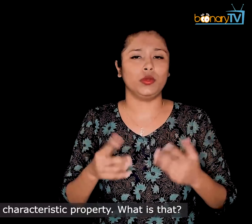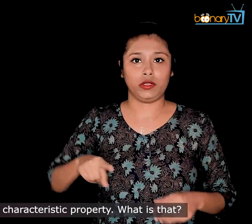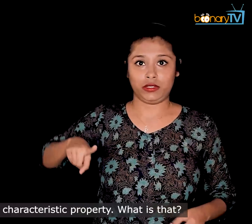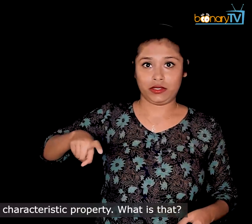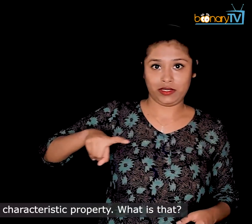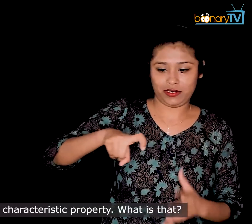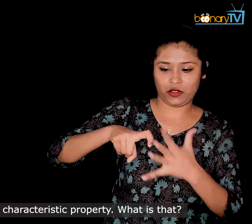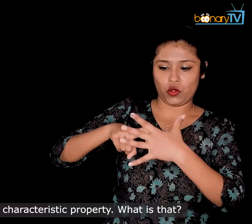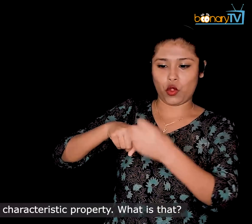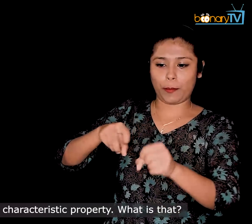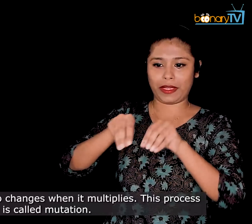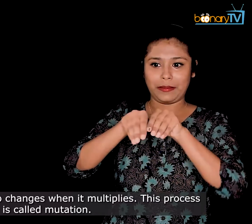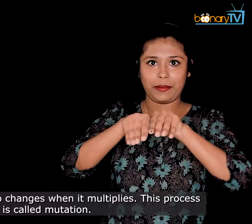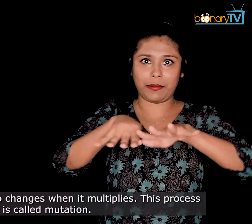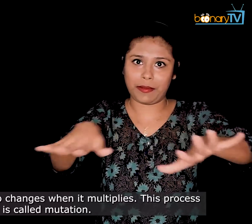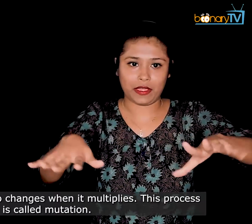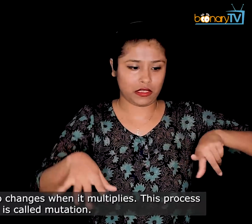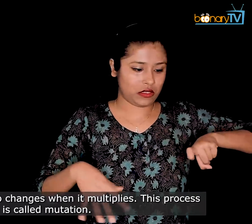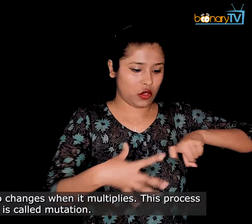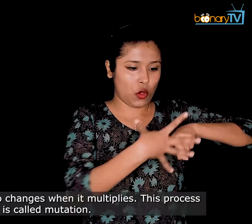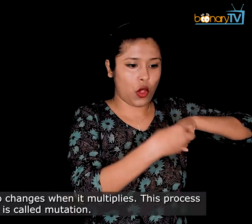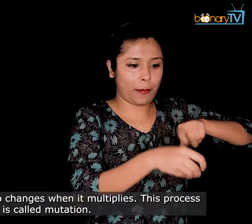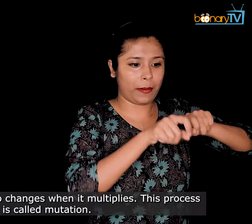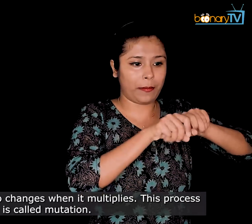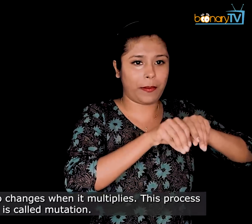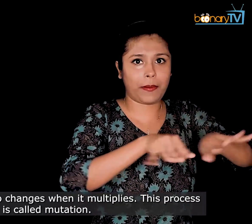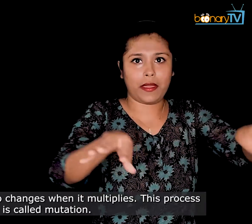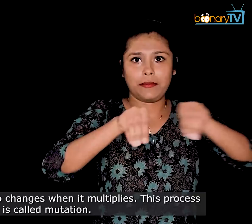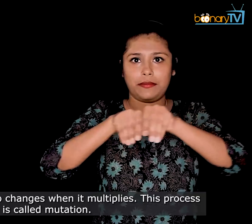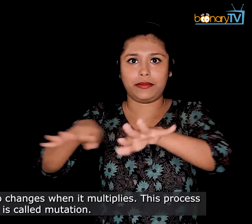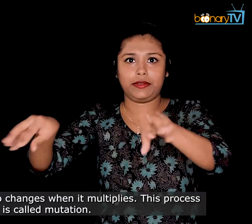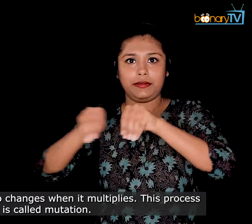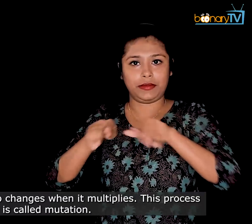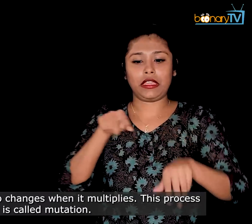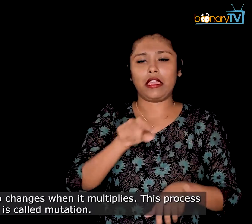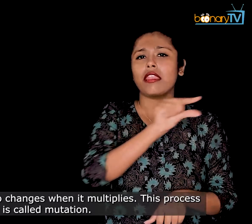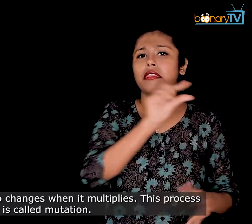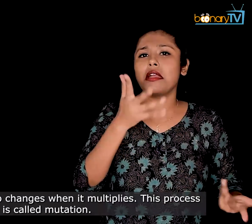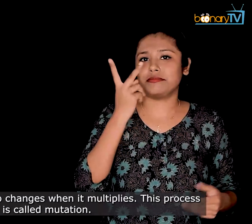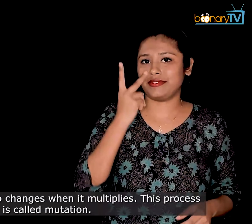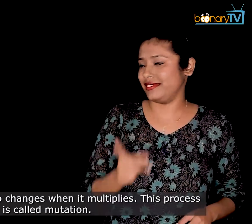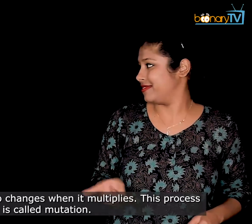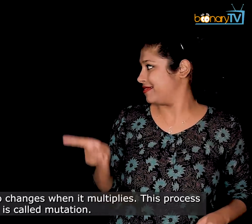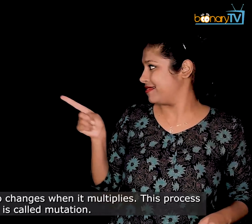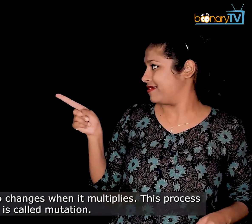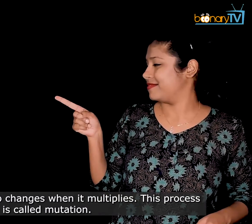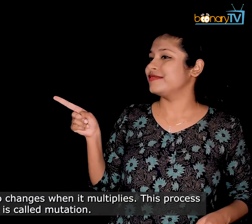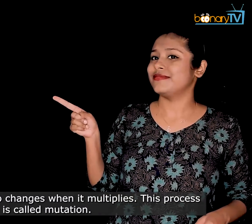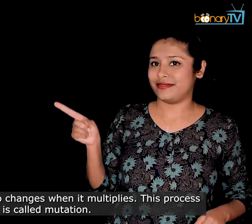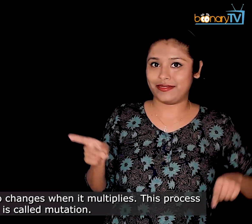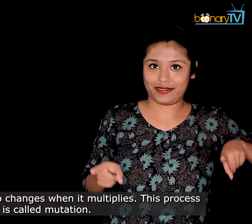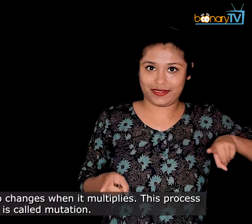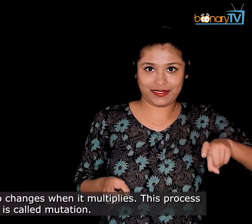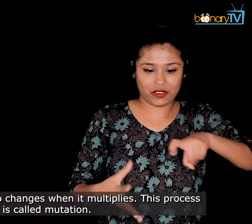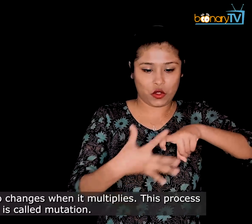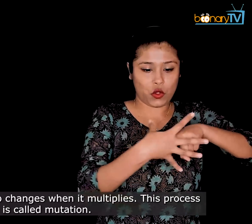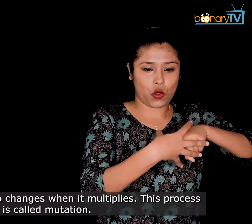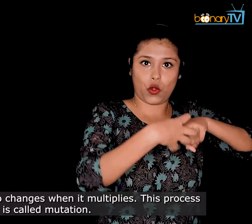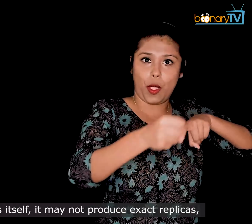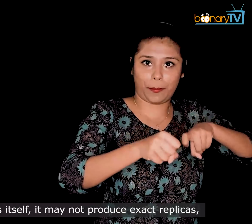what is that the virus can undergo changes when it multiplies this process is called mutation as